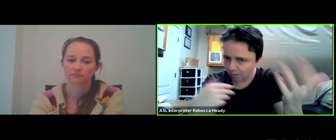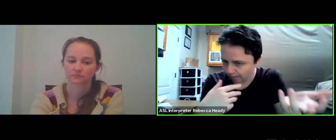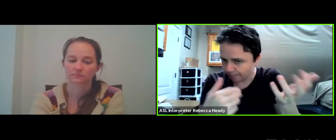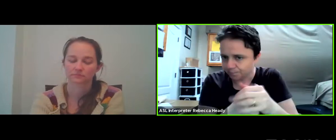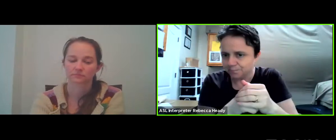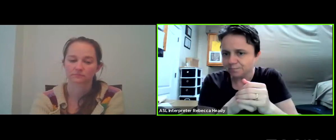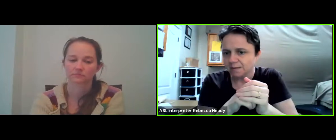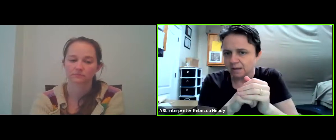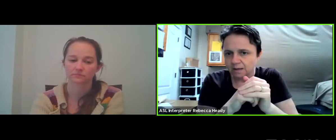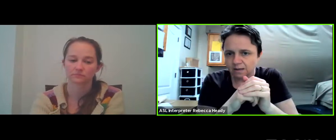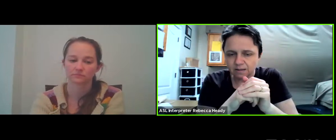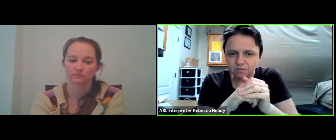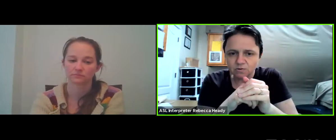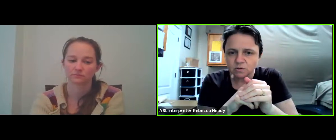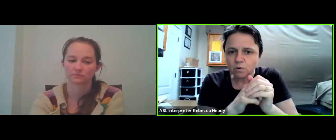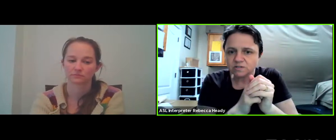or